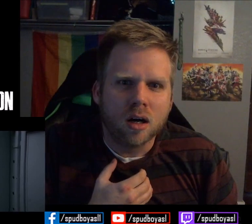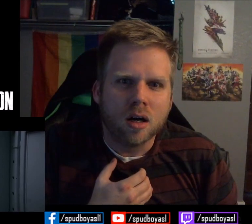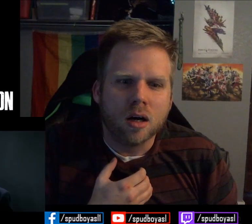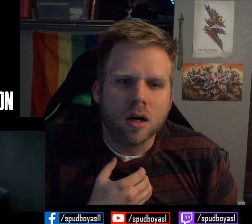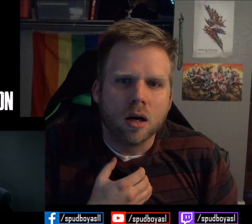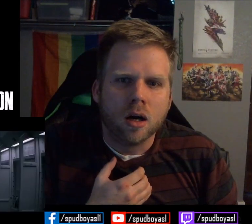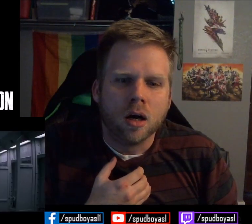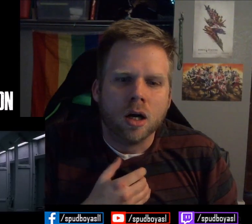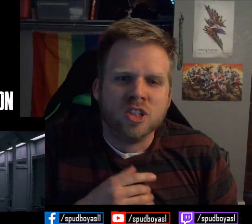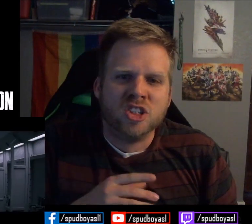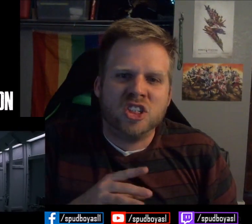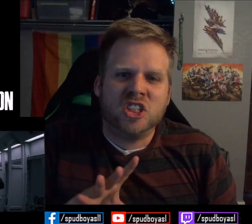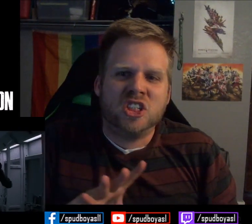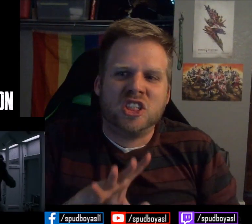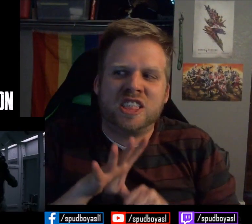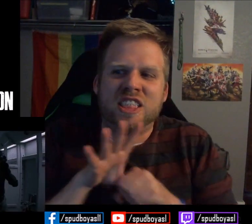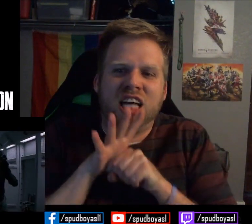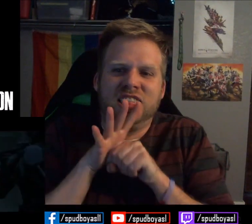She's coming.